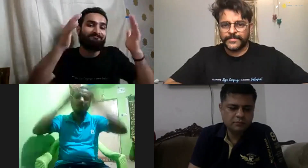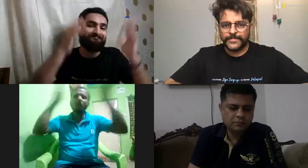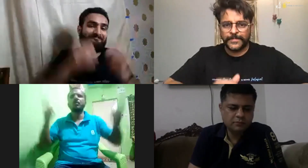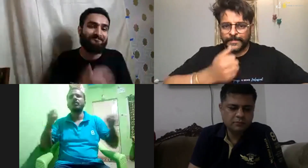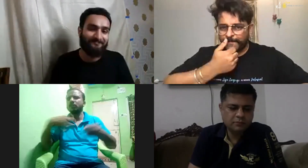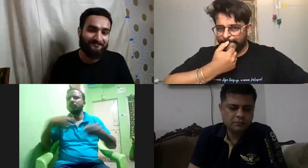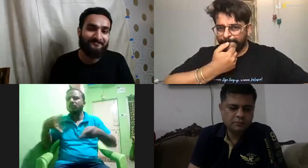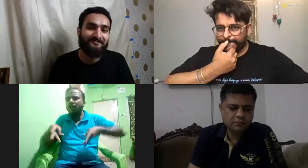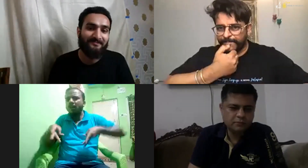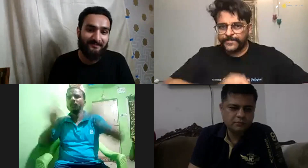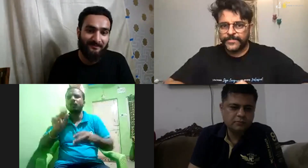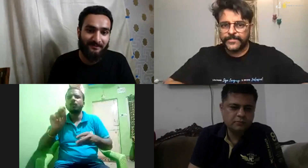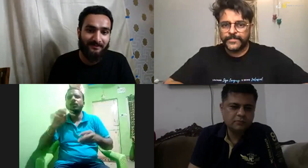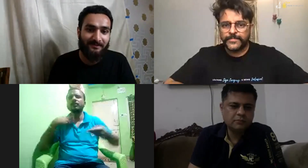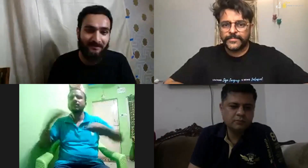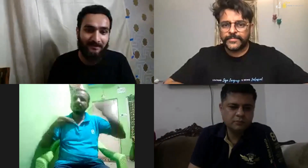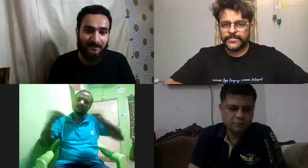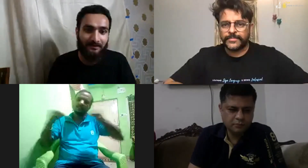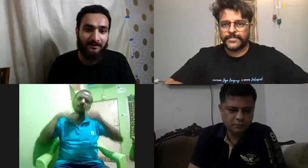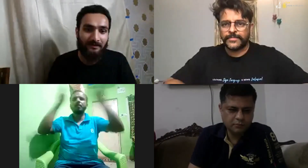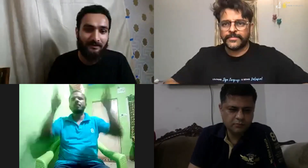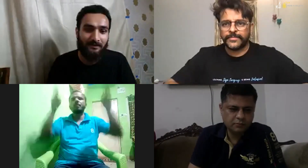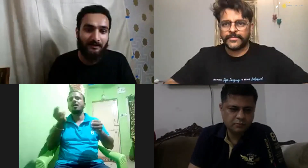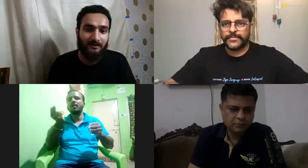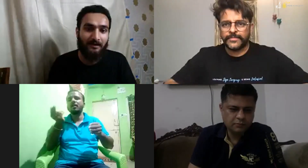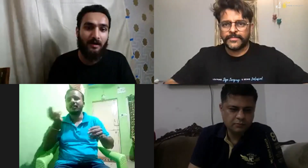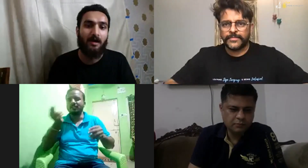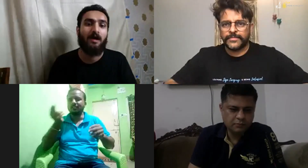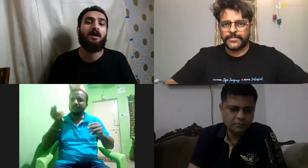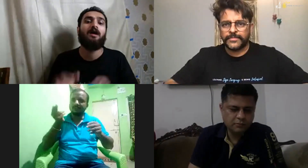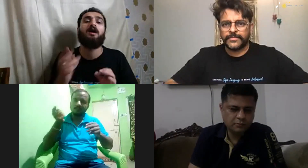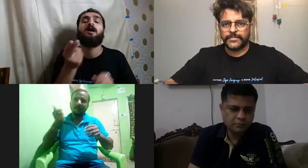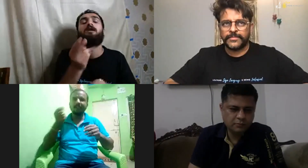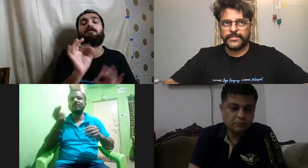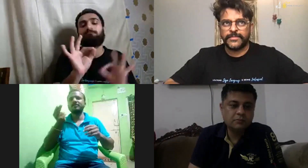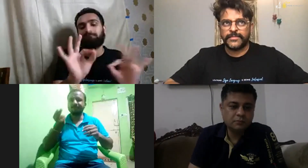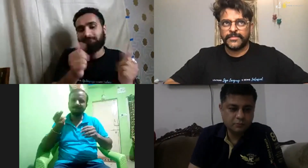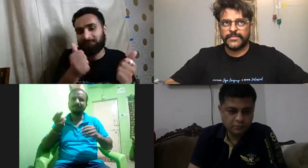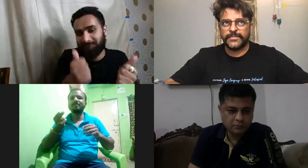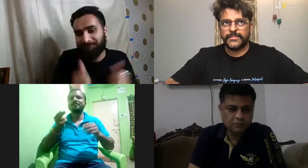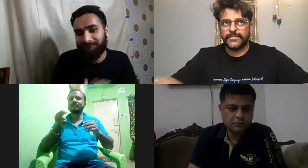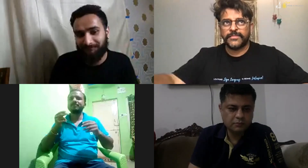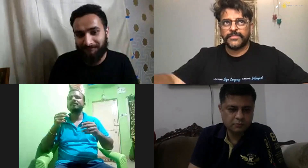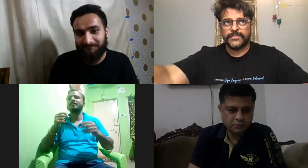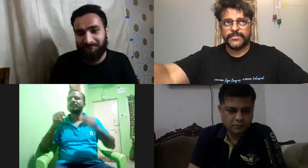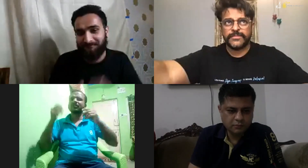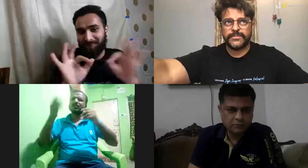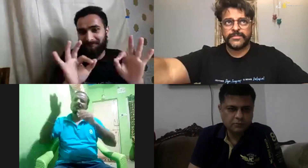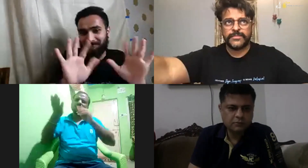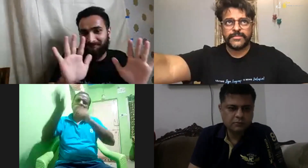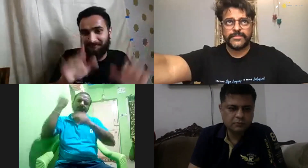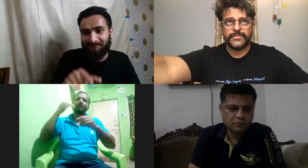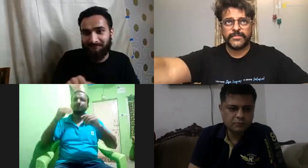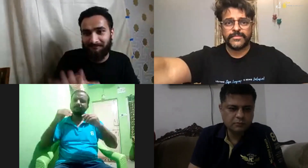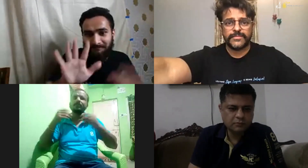it's been going great. I have a shop of my own, and I pay a rent for that particular shop.